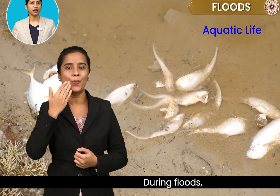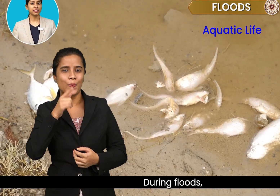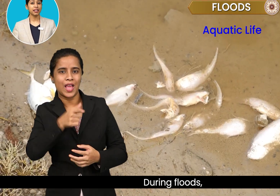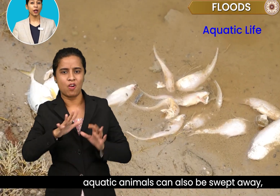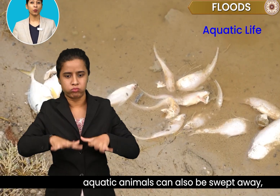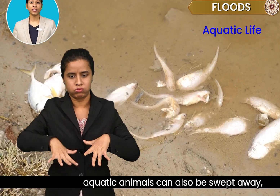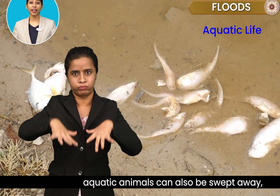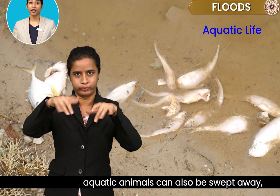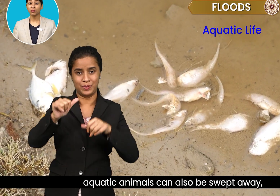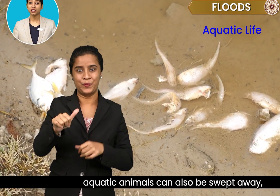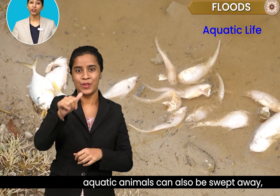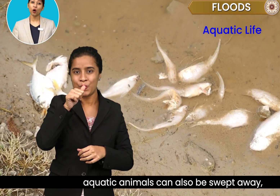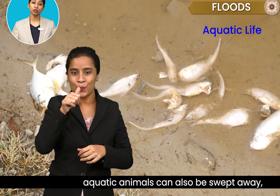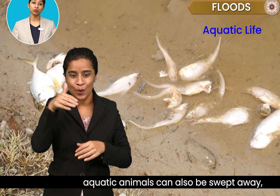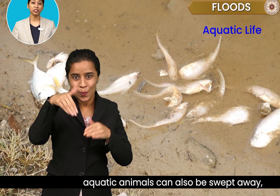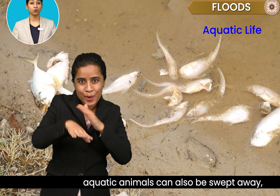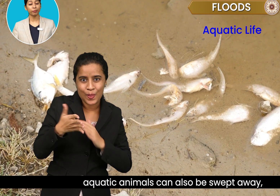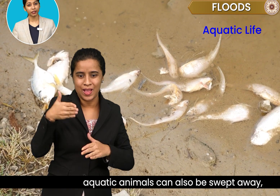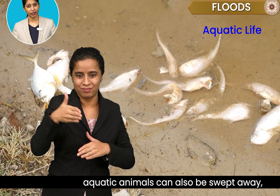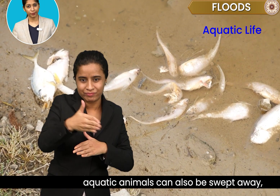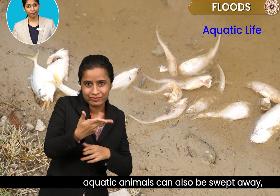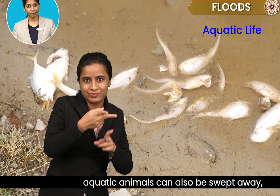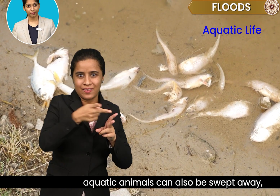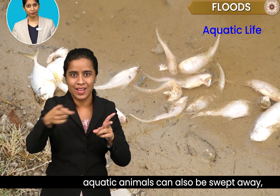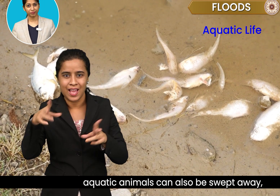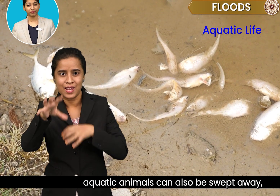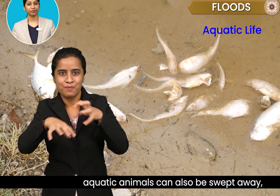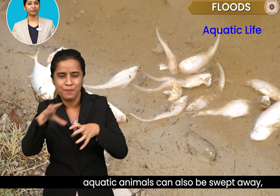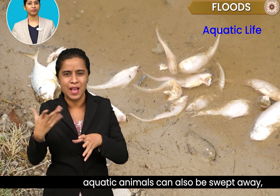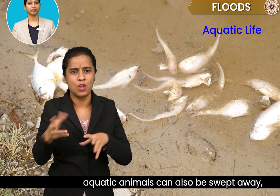During floods, aquatic animals can also be swept away,